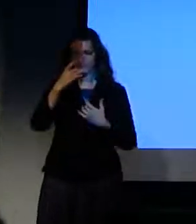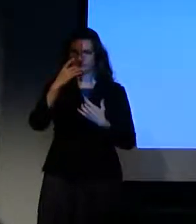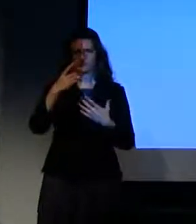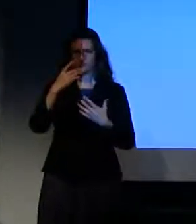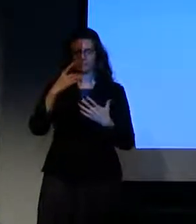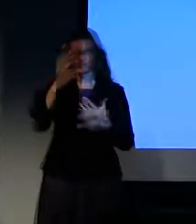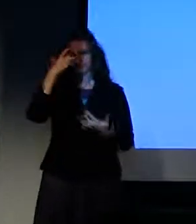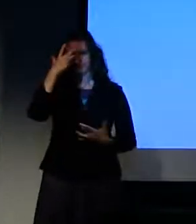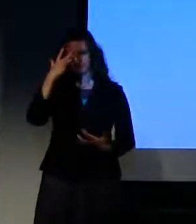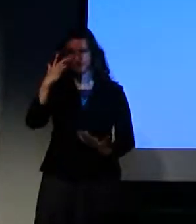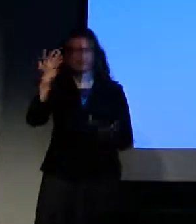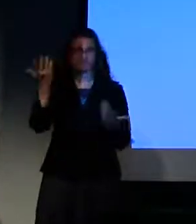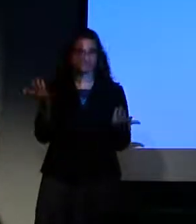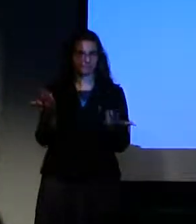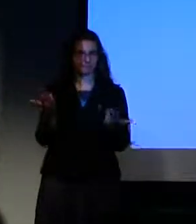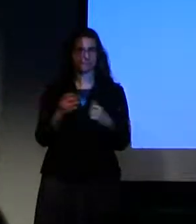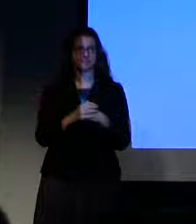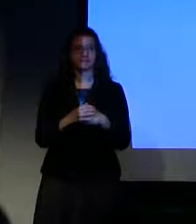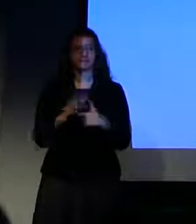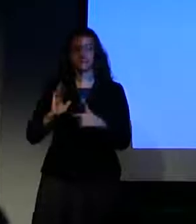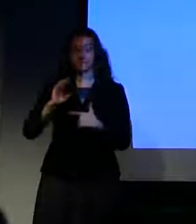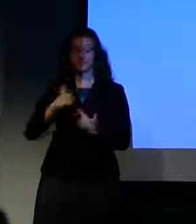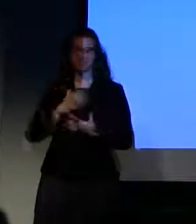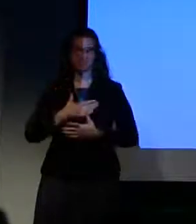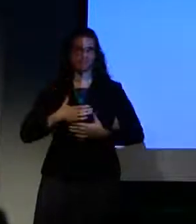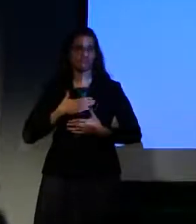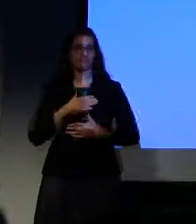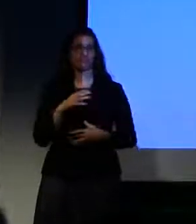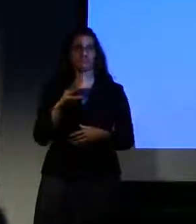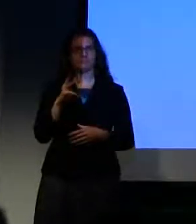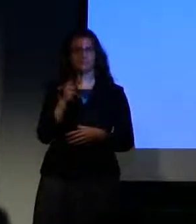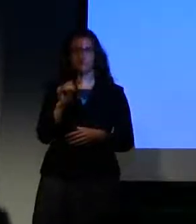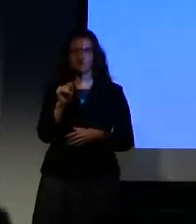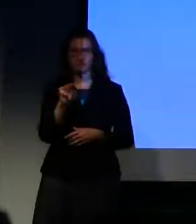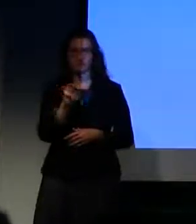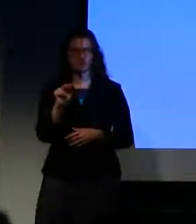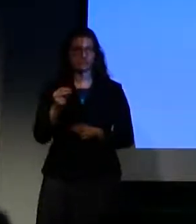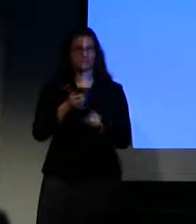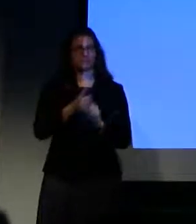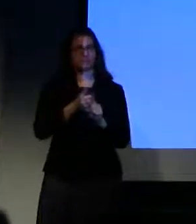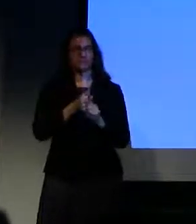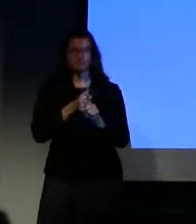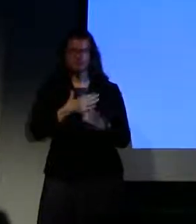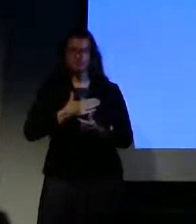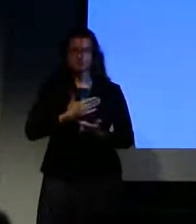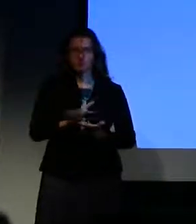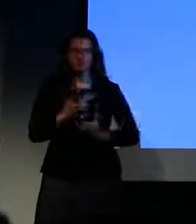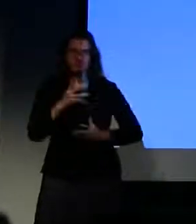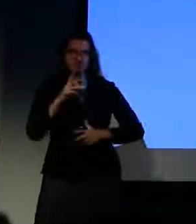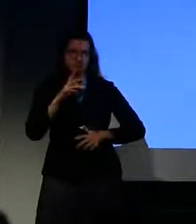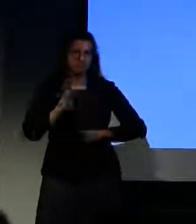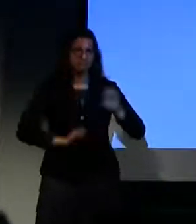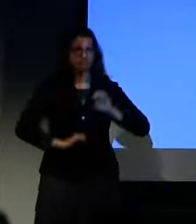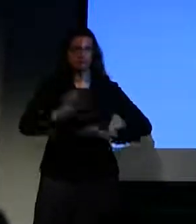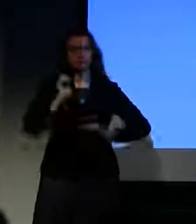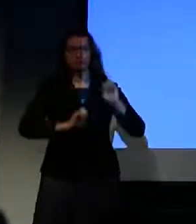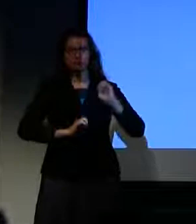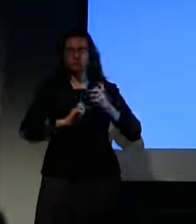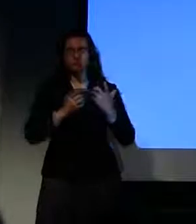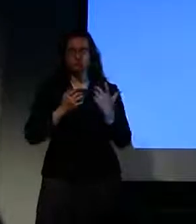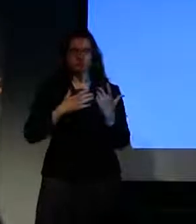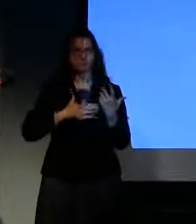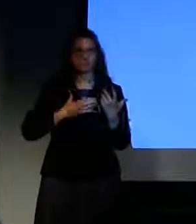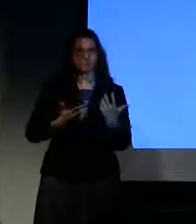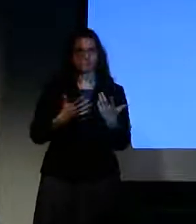Whitman beforehand as a poet who was willing to experiment and willing to embrace a lot of things.